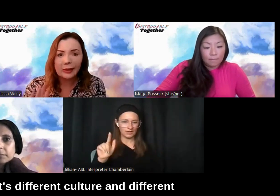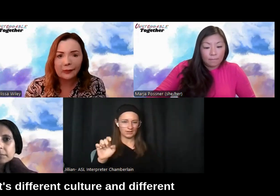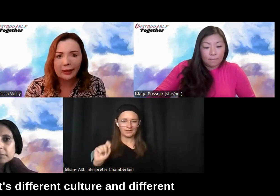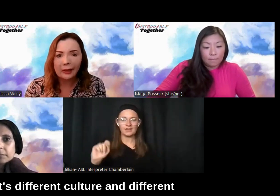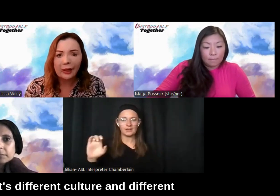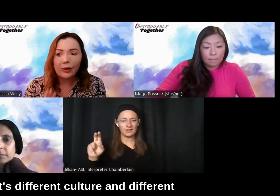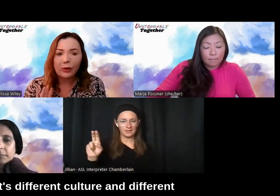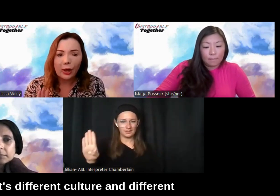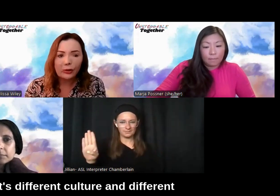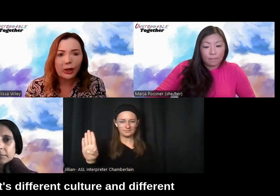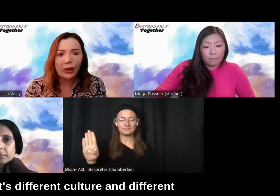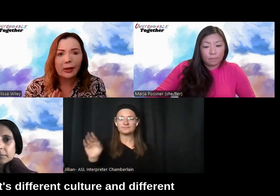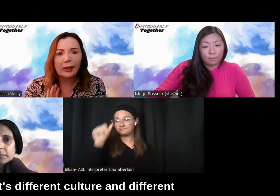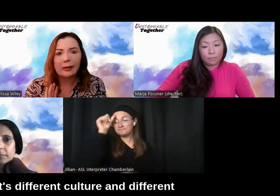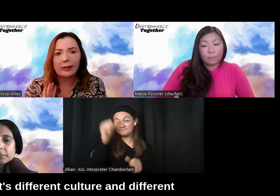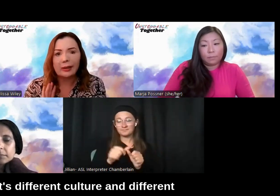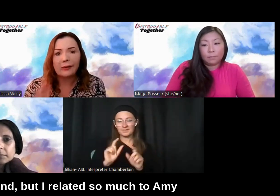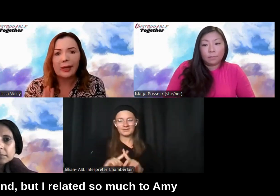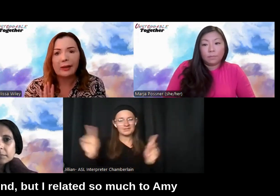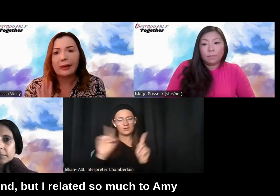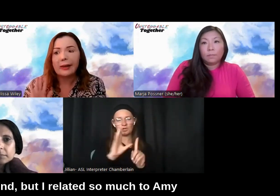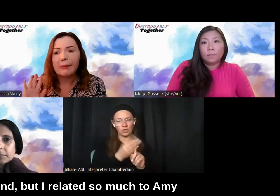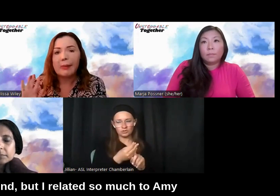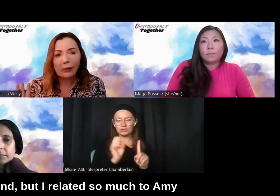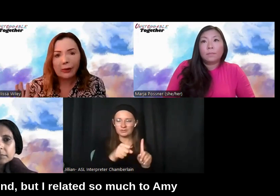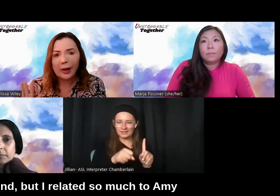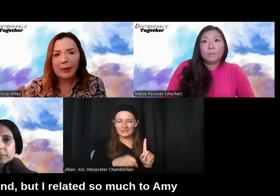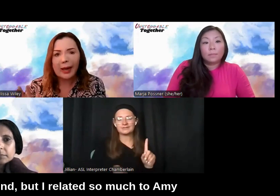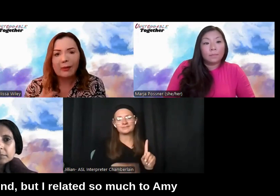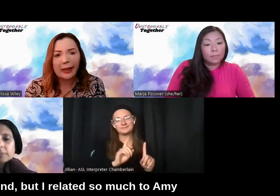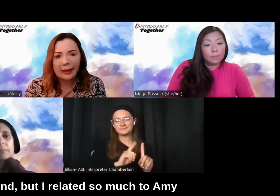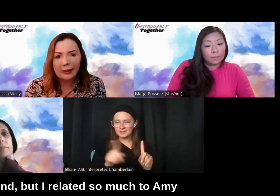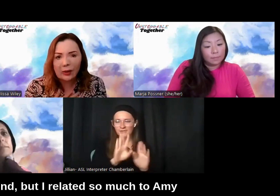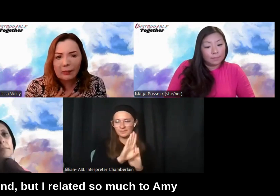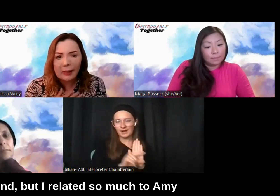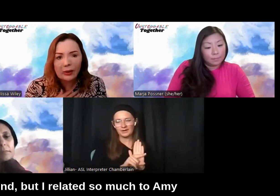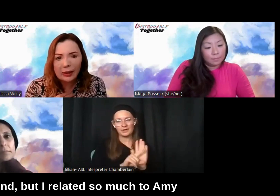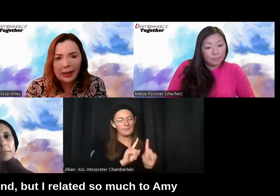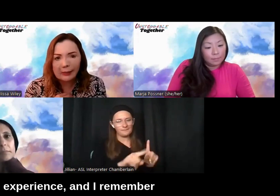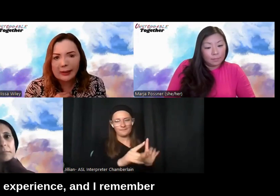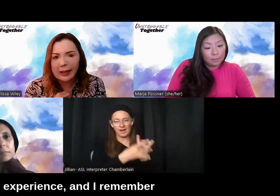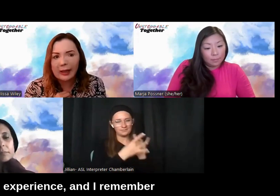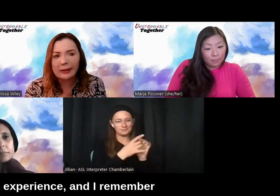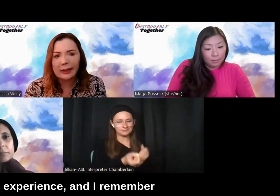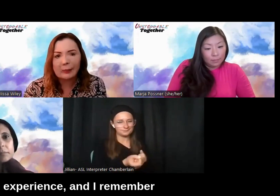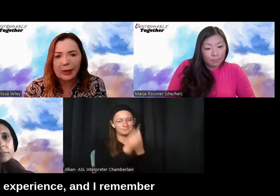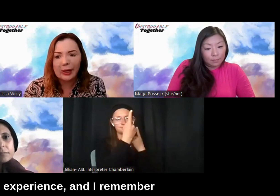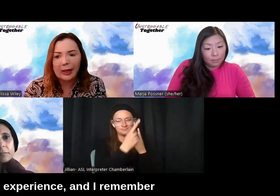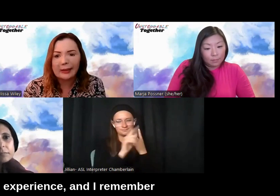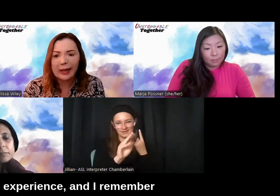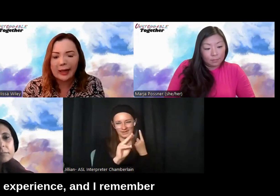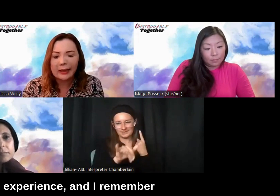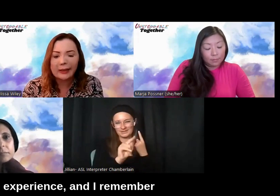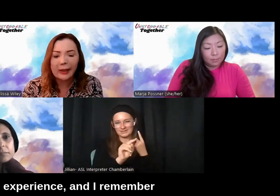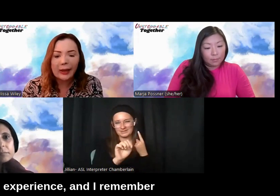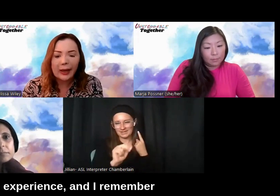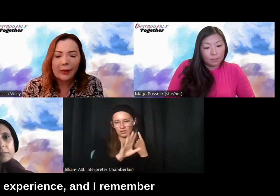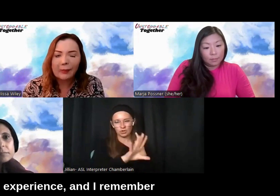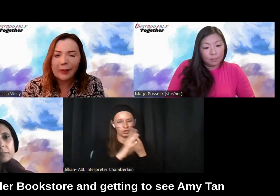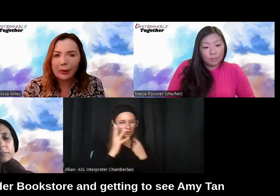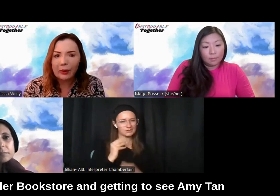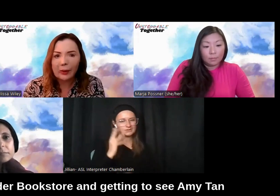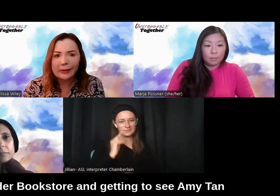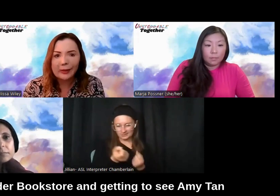it's a different culture and different background, but I related so much to Amy Tan's experience. And